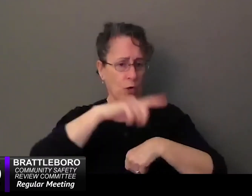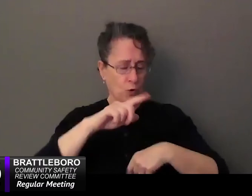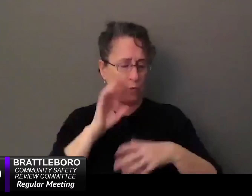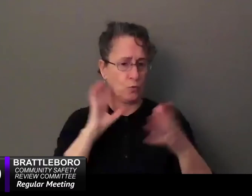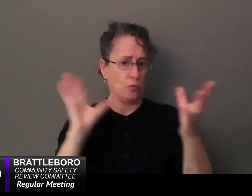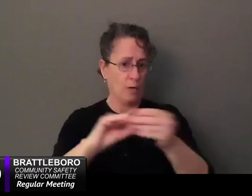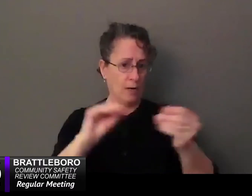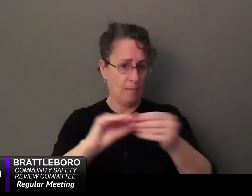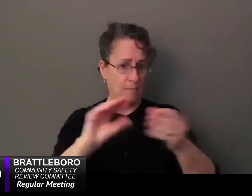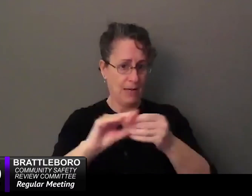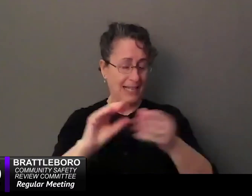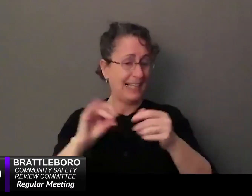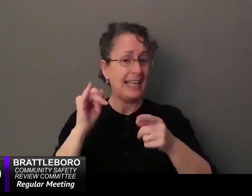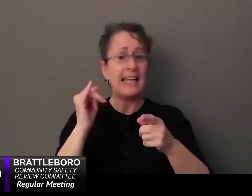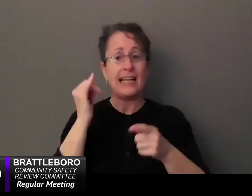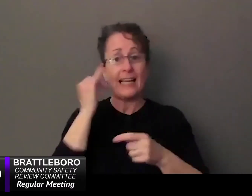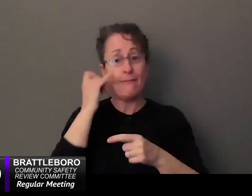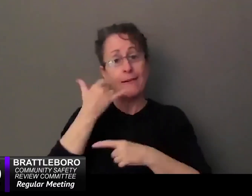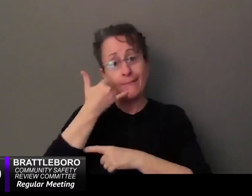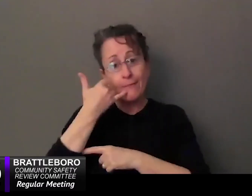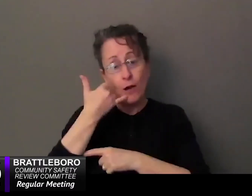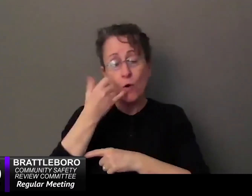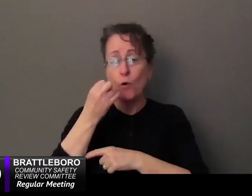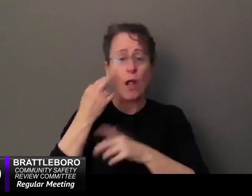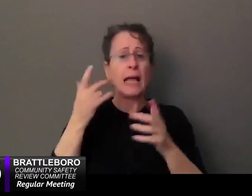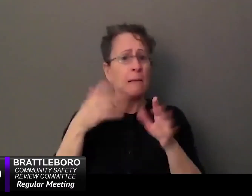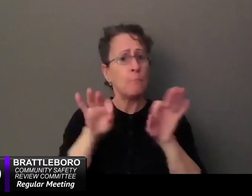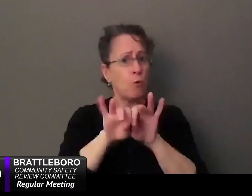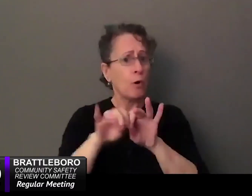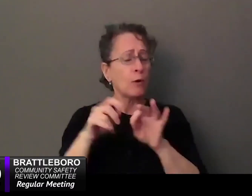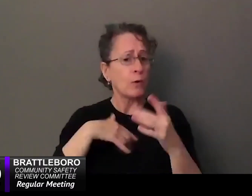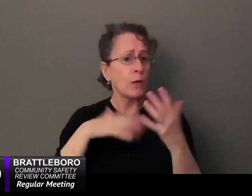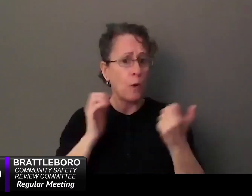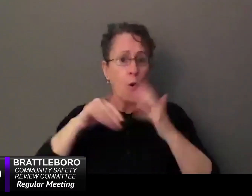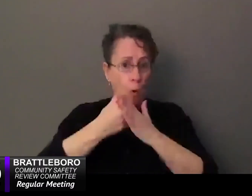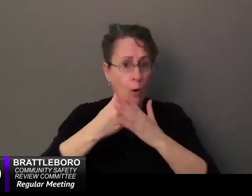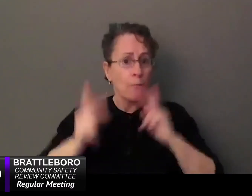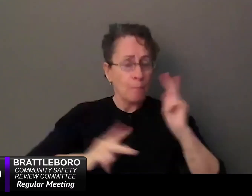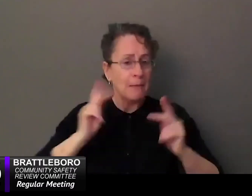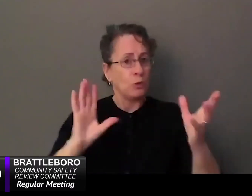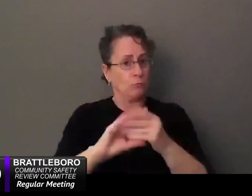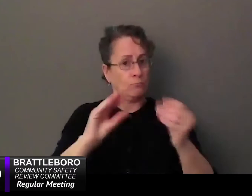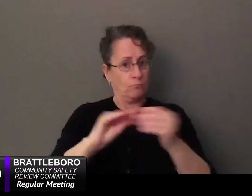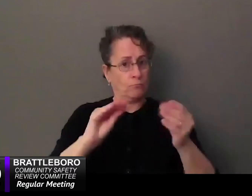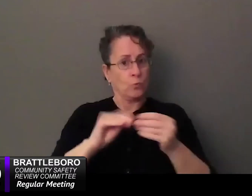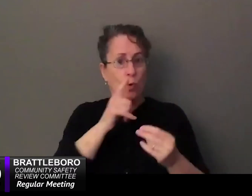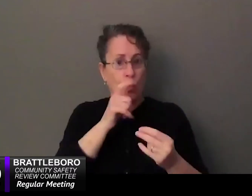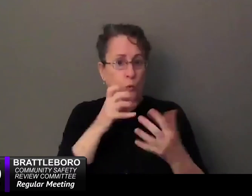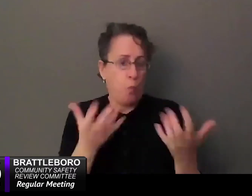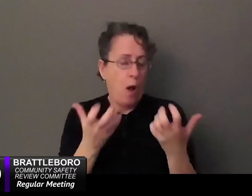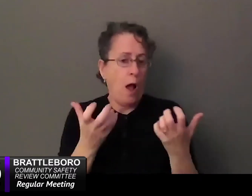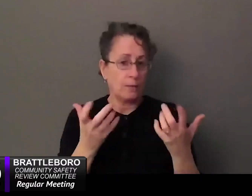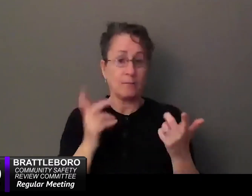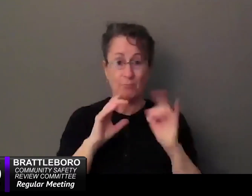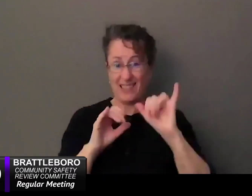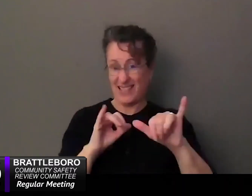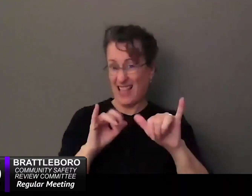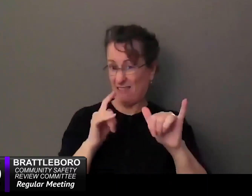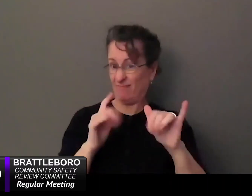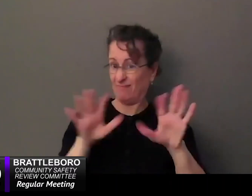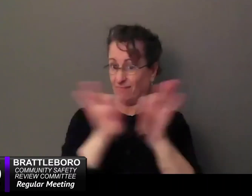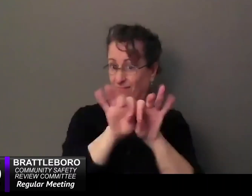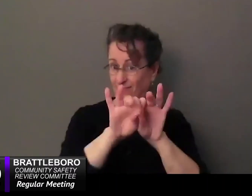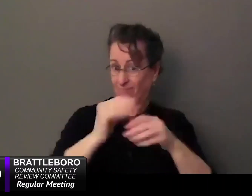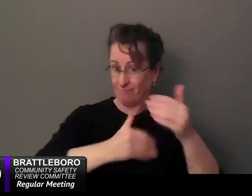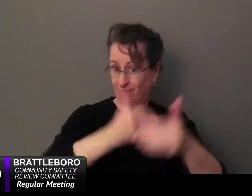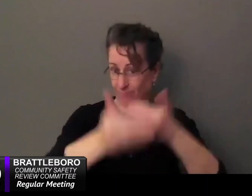be joining by phone to make sure we're not leaving out anyone's voices. But that's how that's going to happen. To